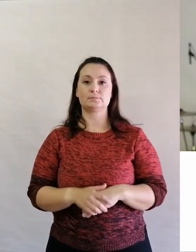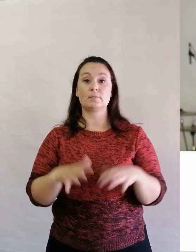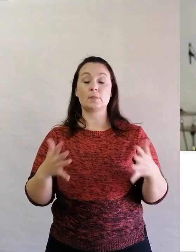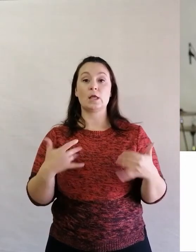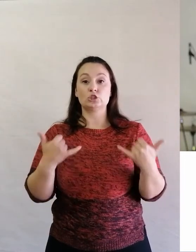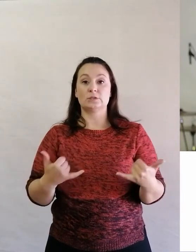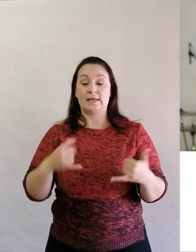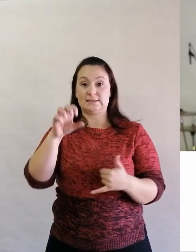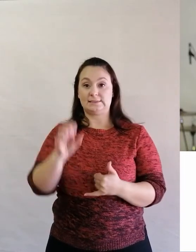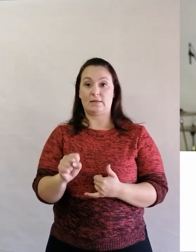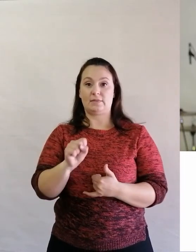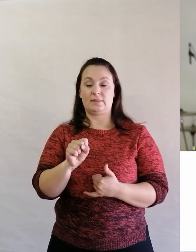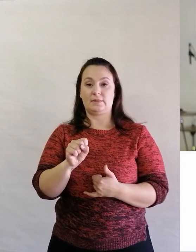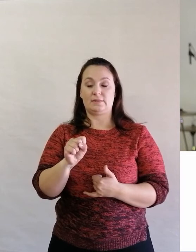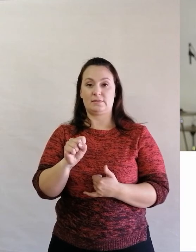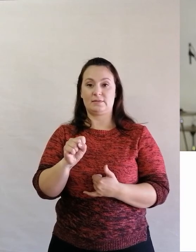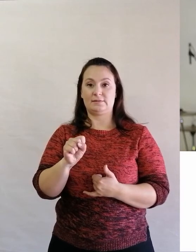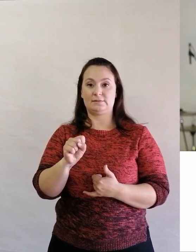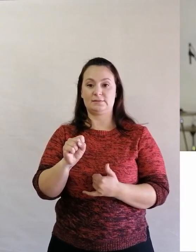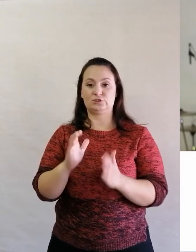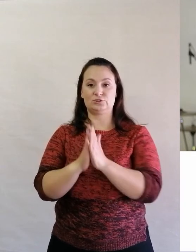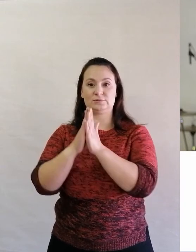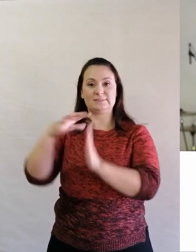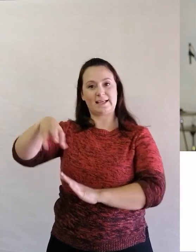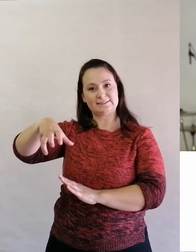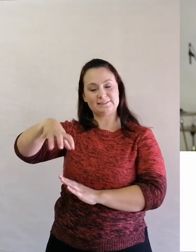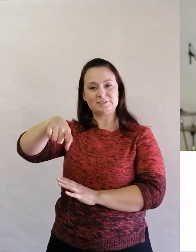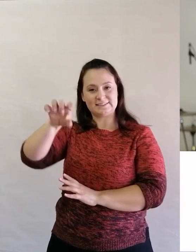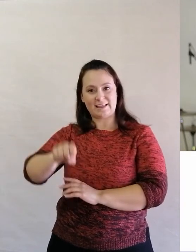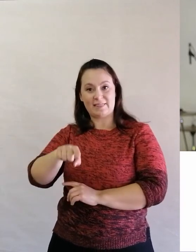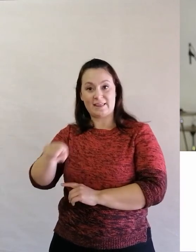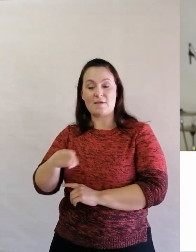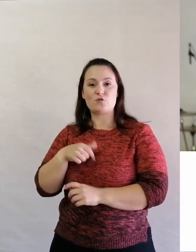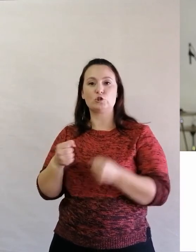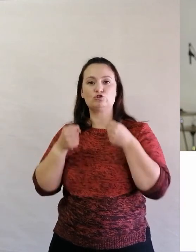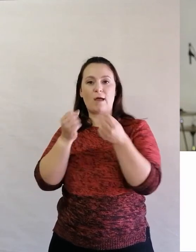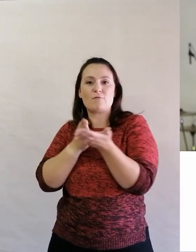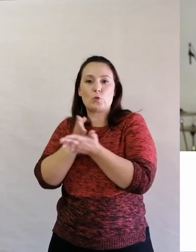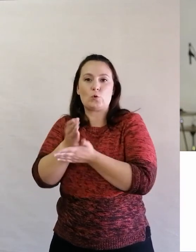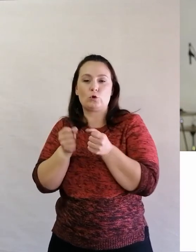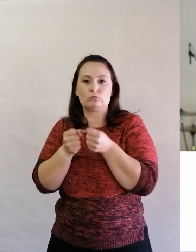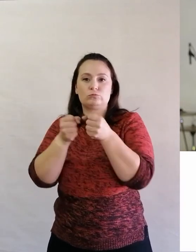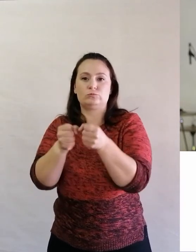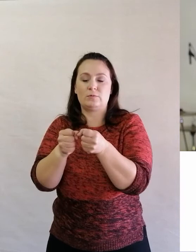in the south, they have a drive-through and they have a drop-off and they have